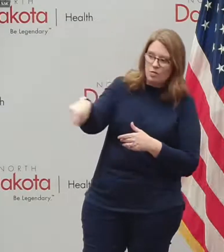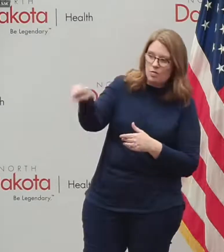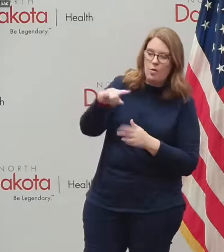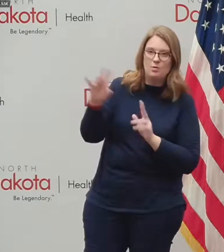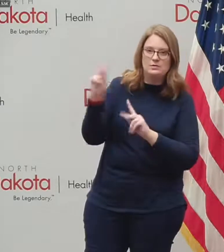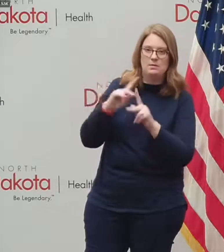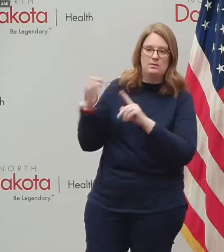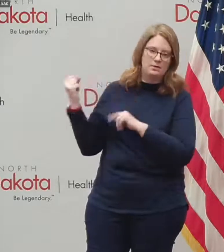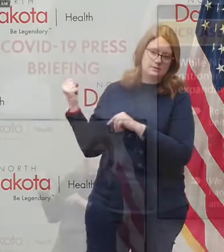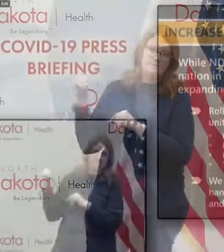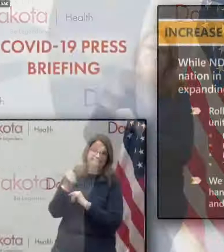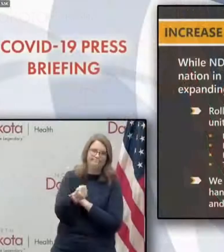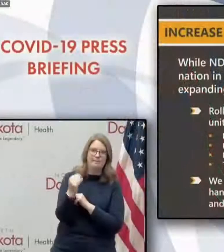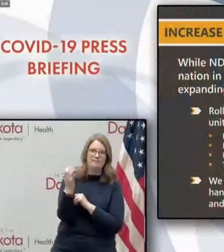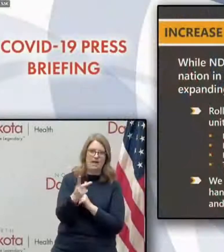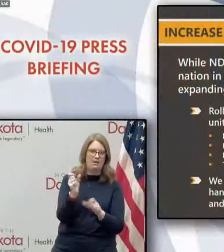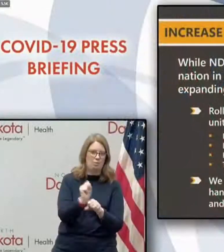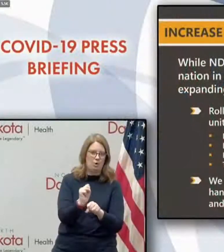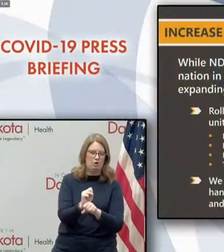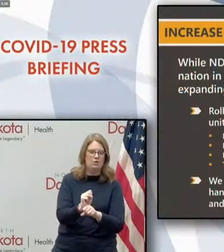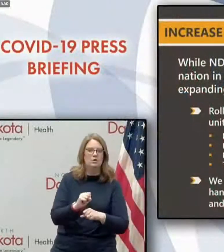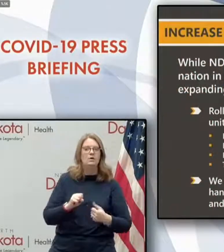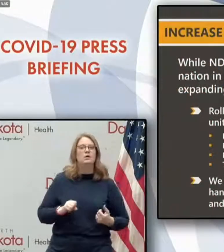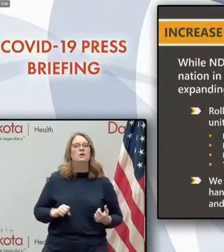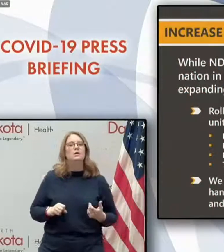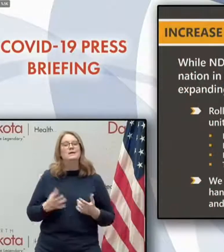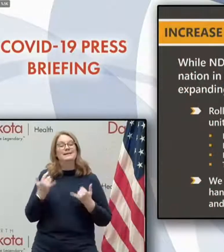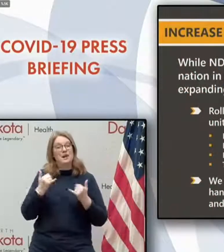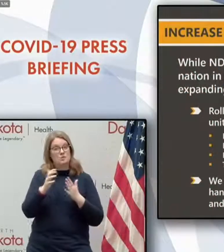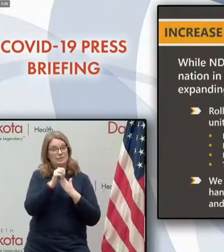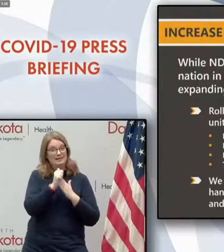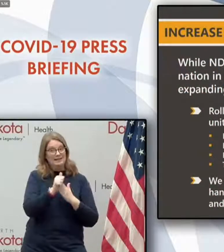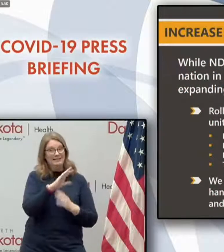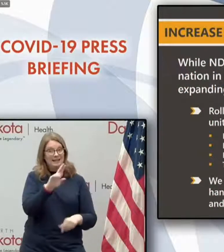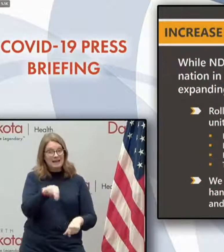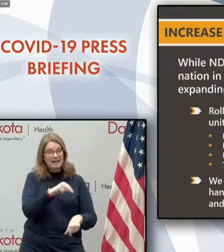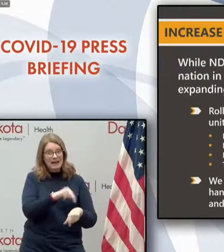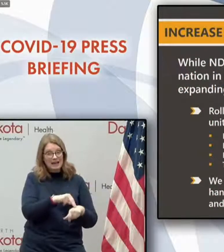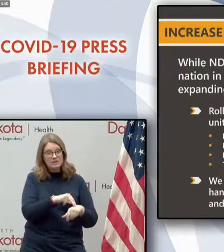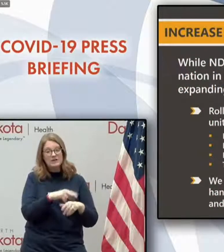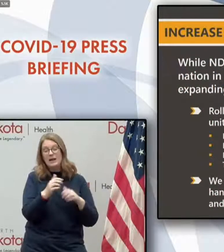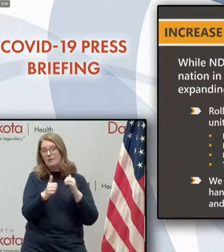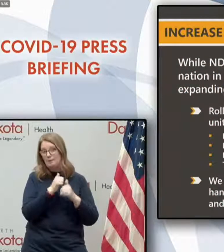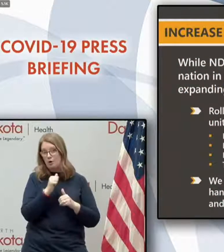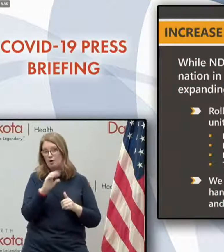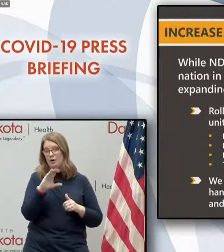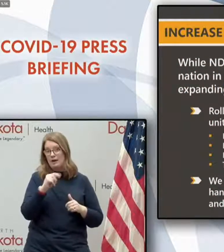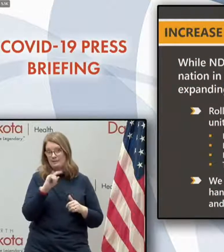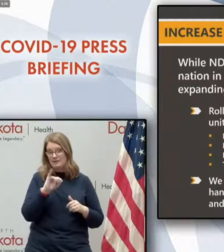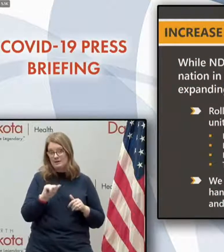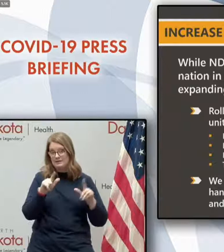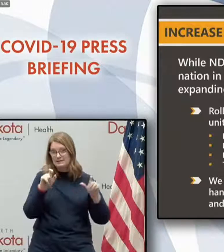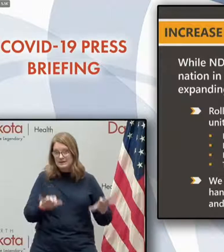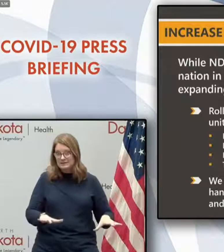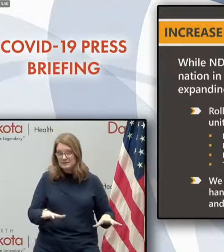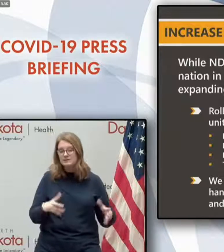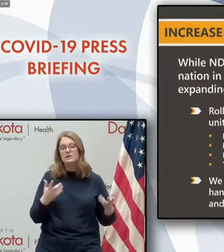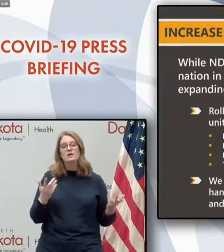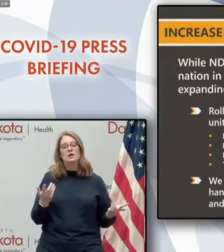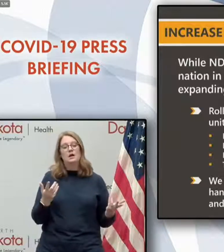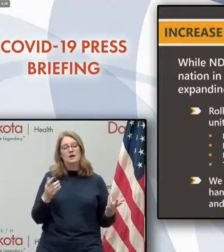back on the playing field, so to speak. And as we do lead the nation in per capita testing, as we've mentioned in other